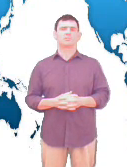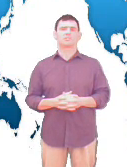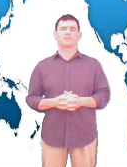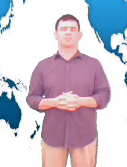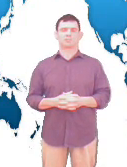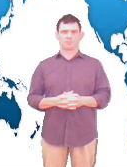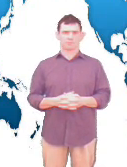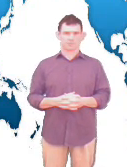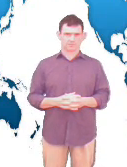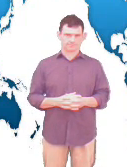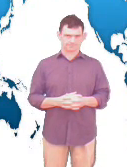units of discomfort.